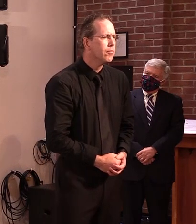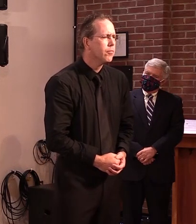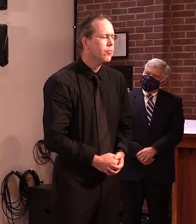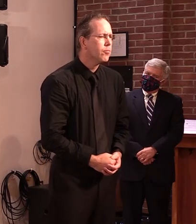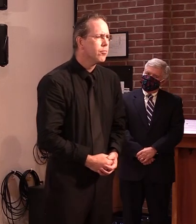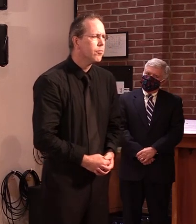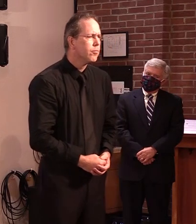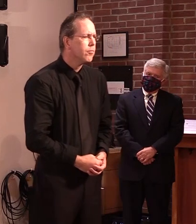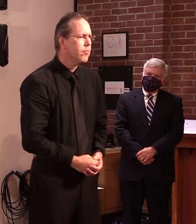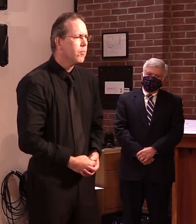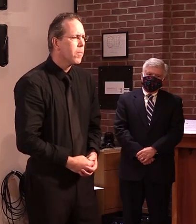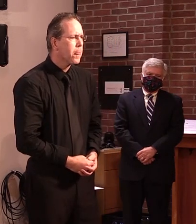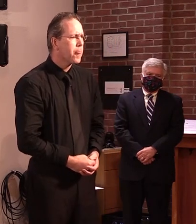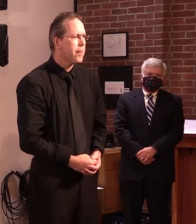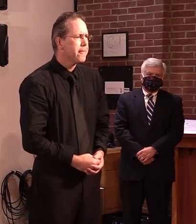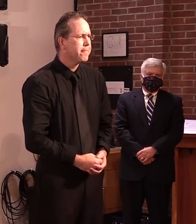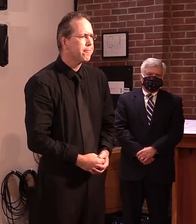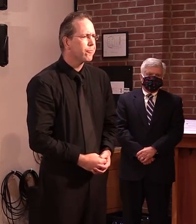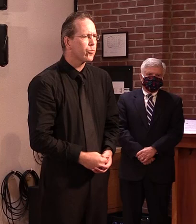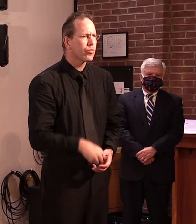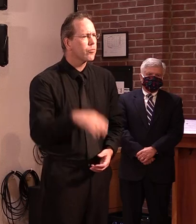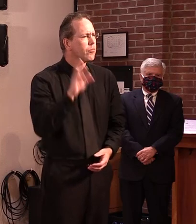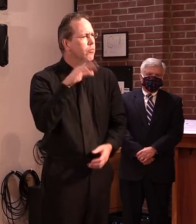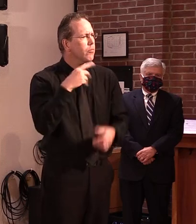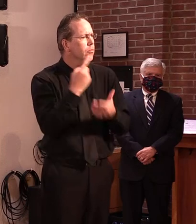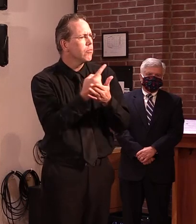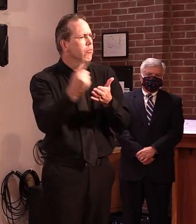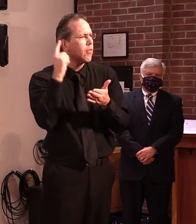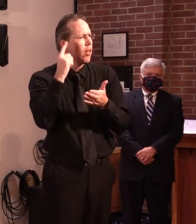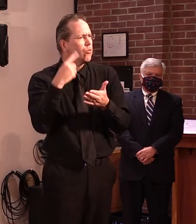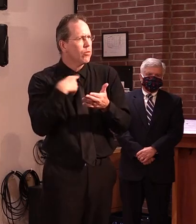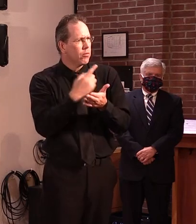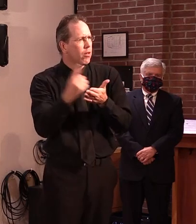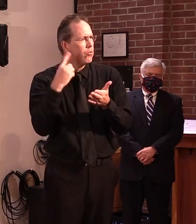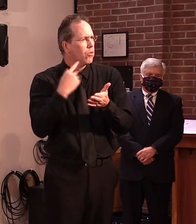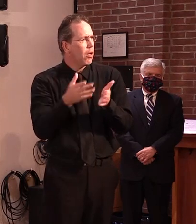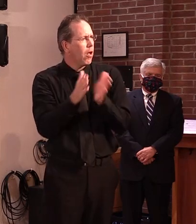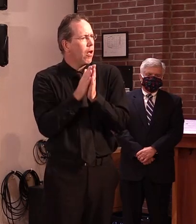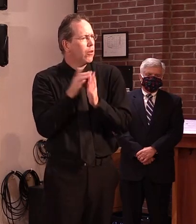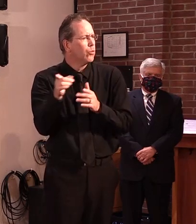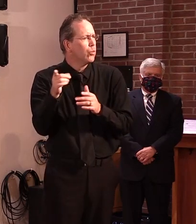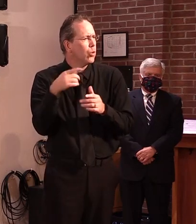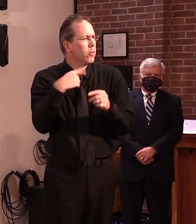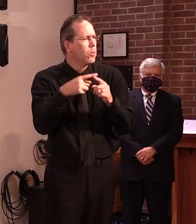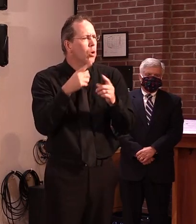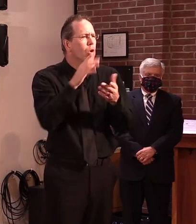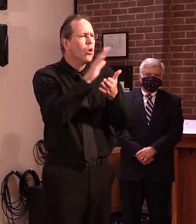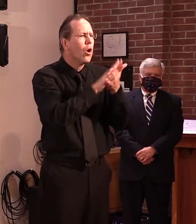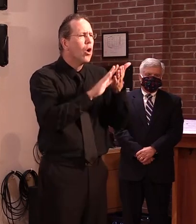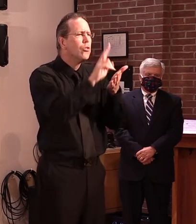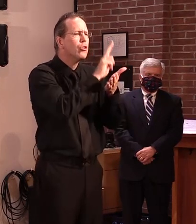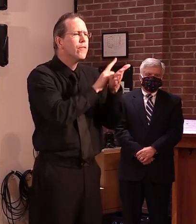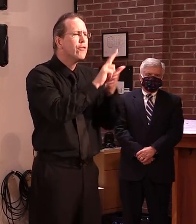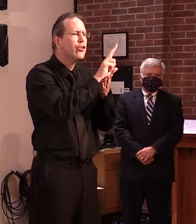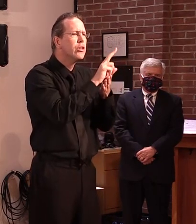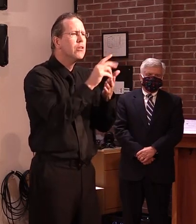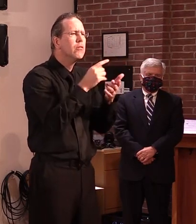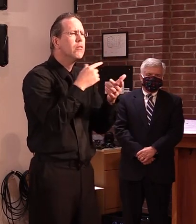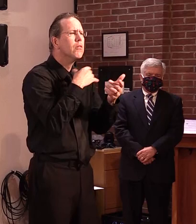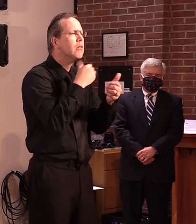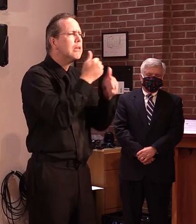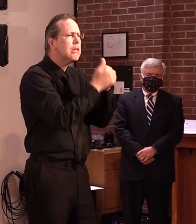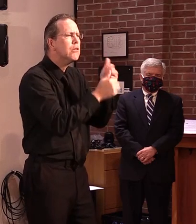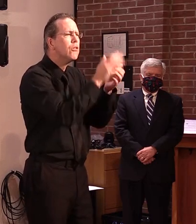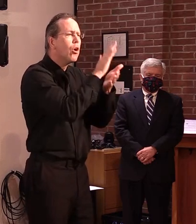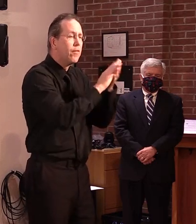thought we were going to get the state numbers that afternoon. Instead, we were told to go check the individual websites for the colleges.